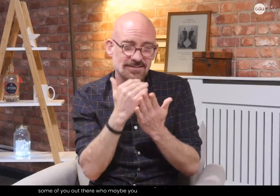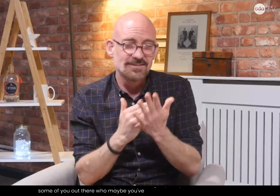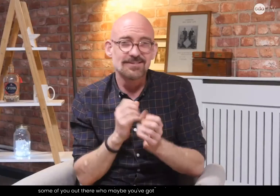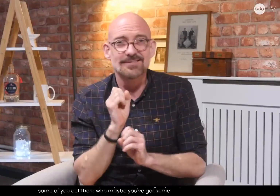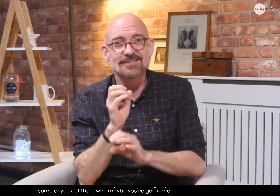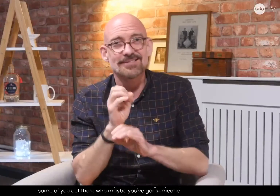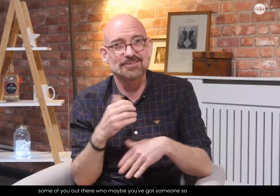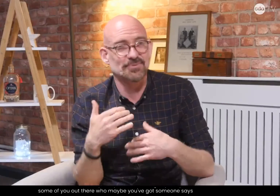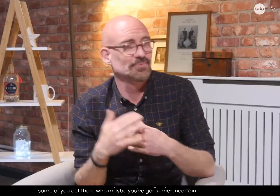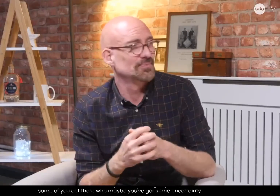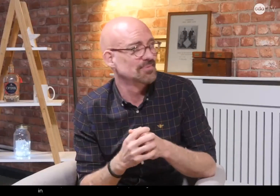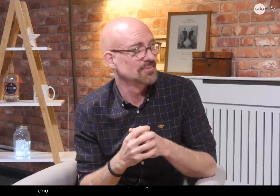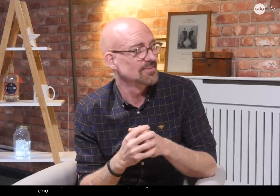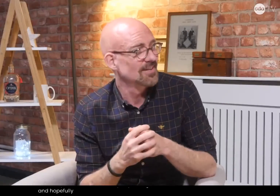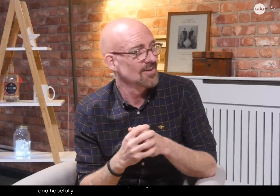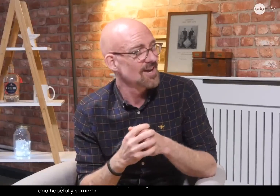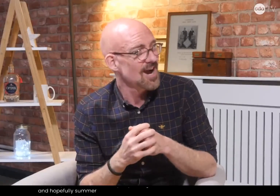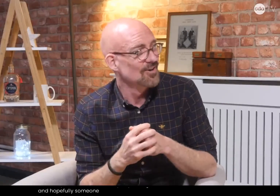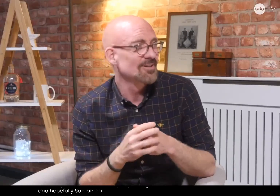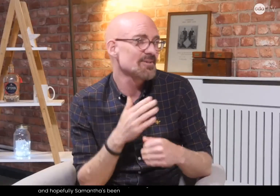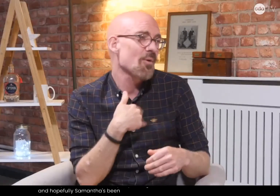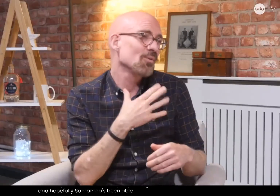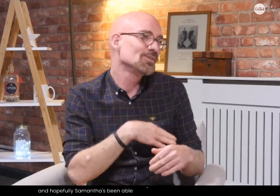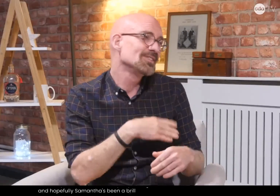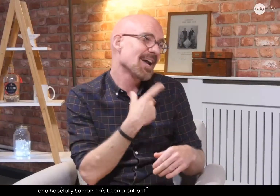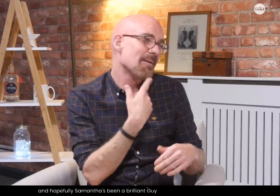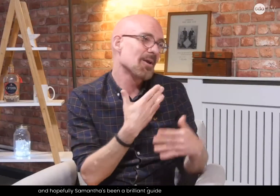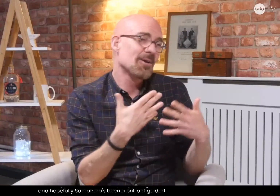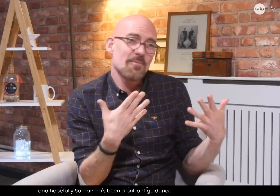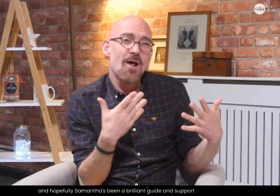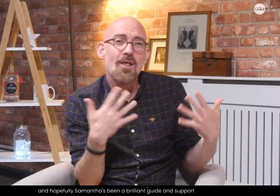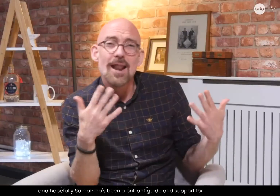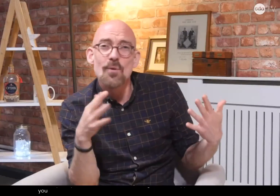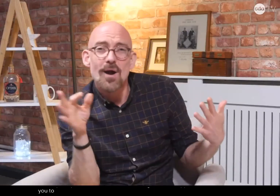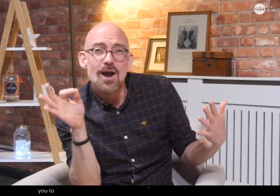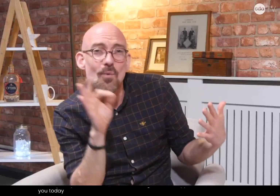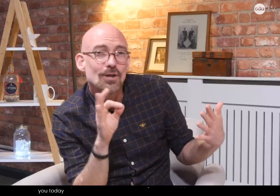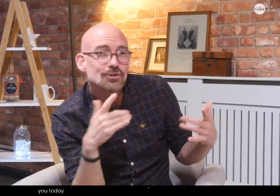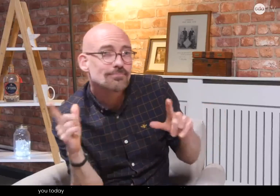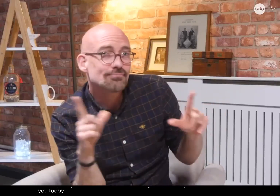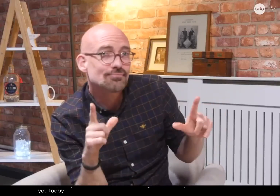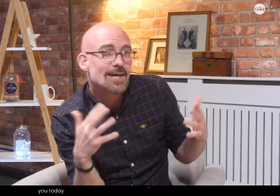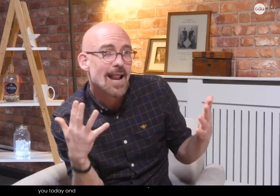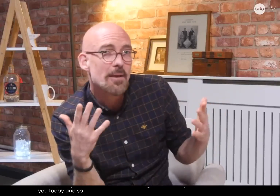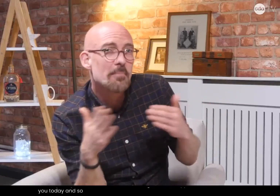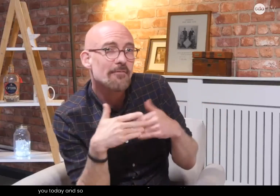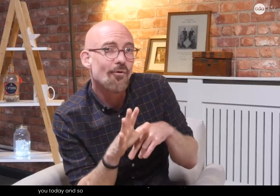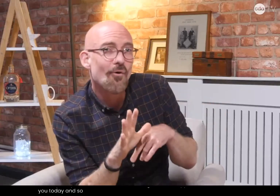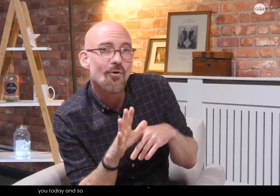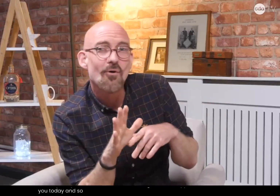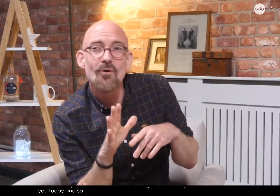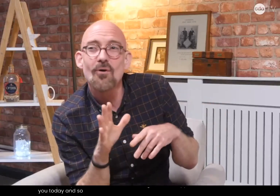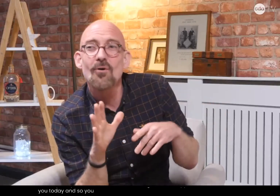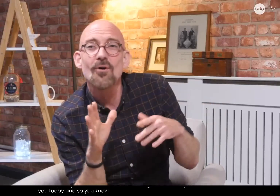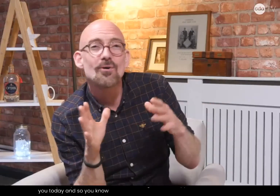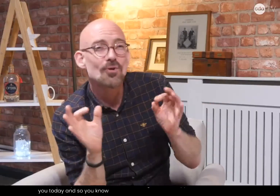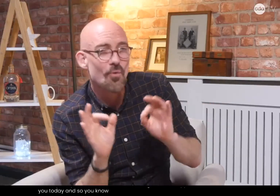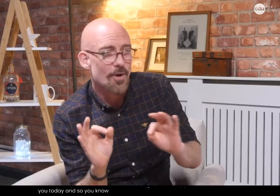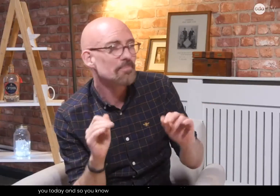hopefully Samantha's been a brilliant guide and support for you today. And so, you know, I don't think there's any more questions